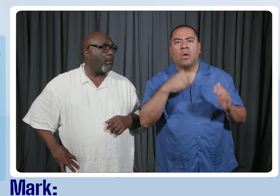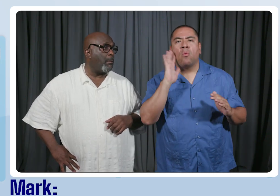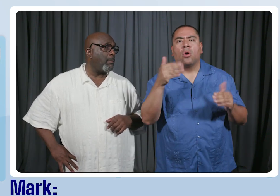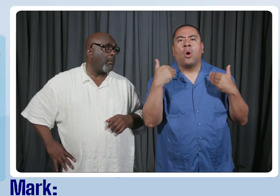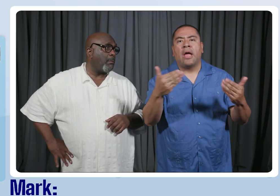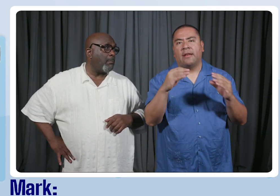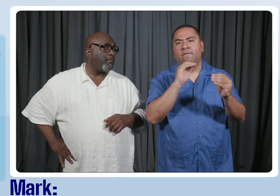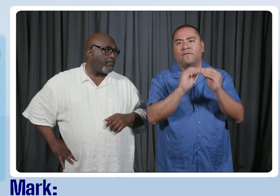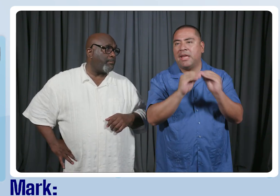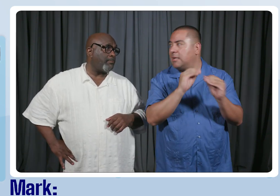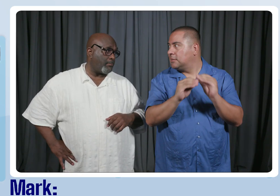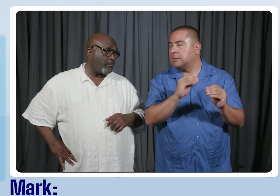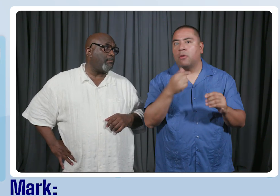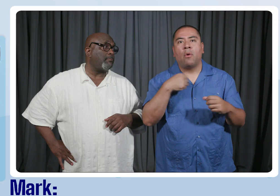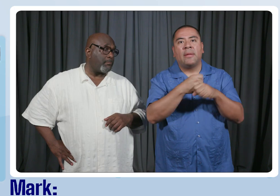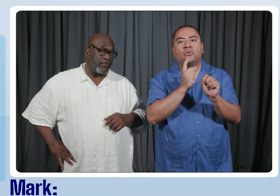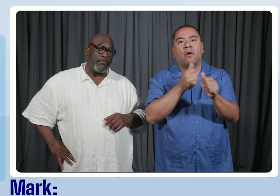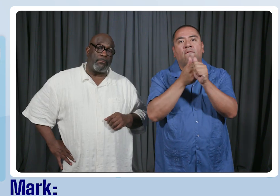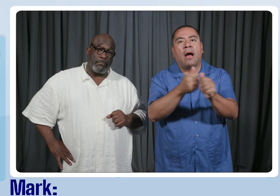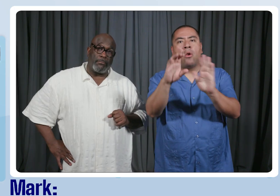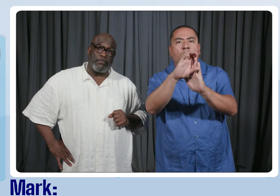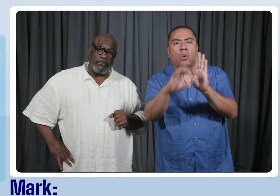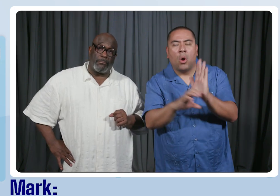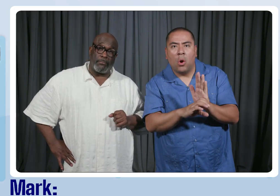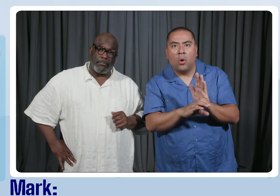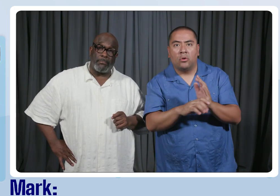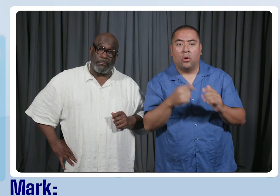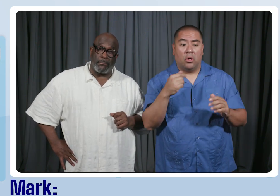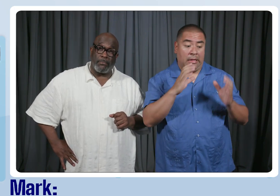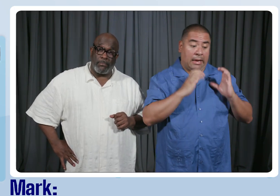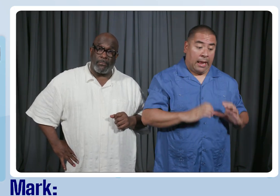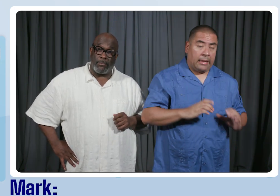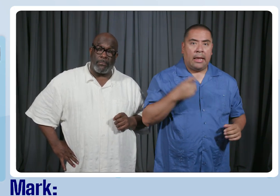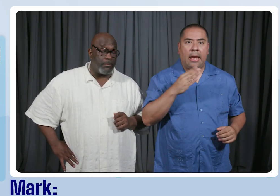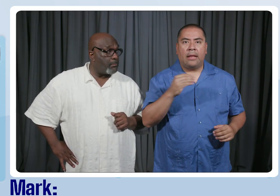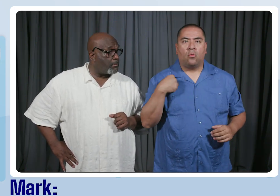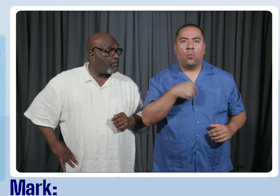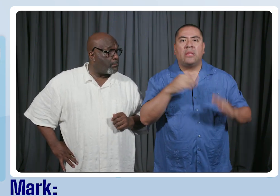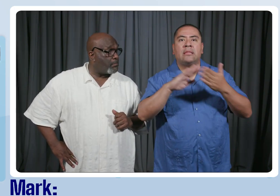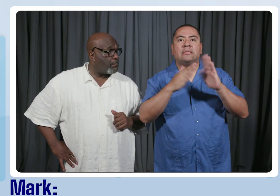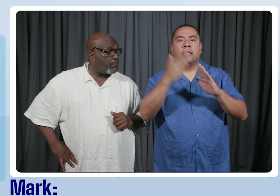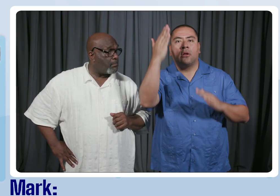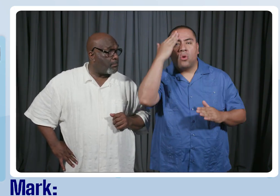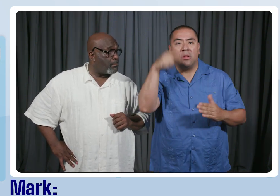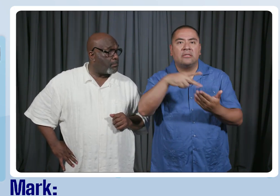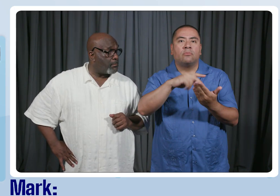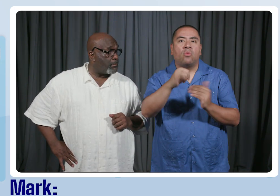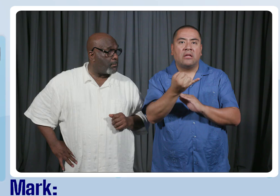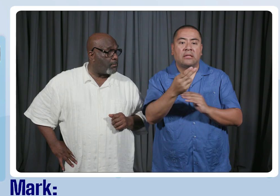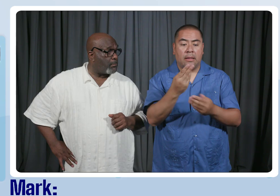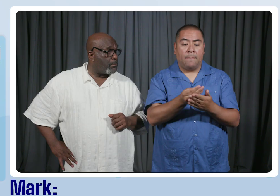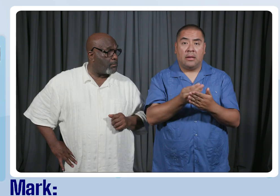up to code as part of the modifications, so that the client, we, the city, know that this is a project and the dollars we're